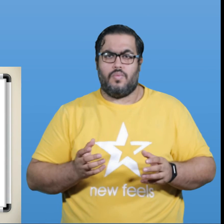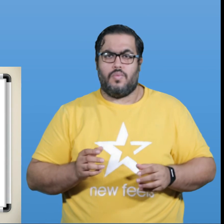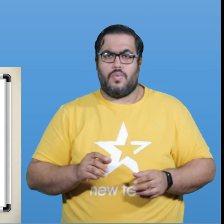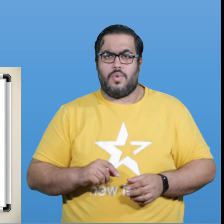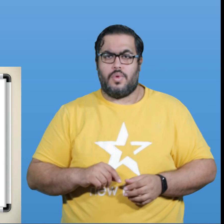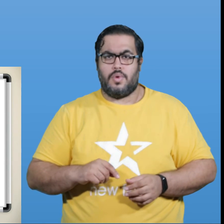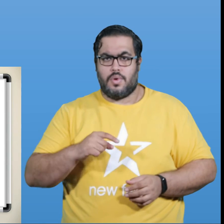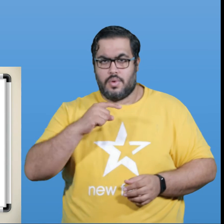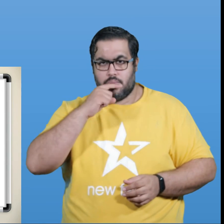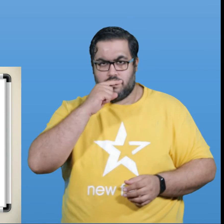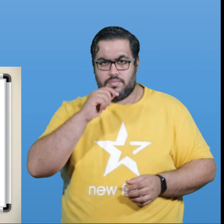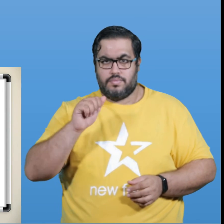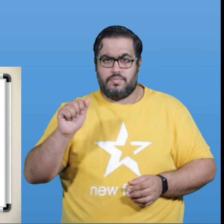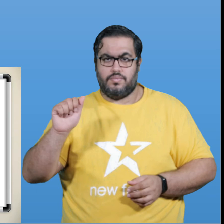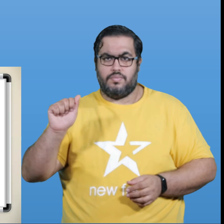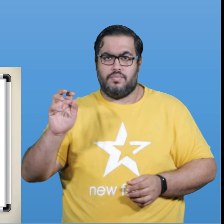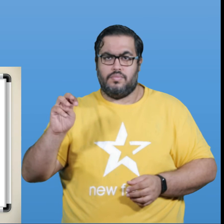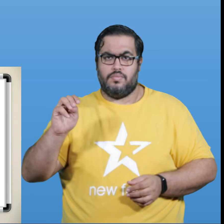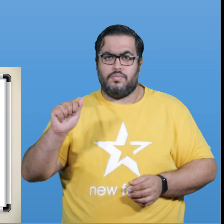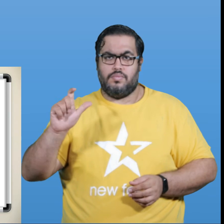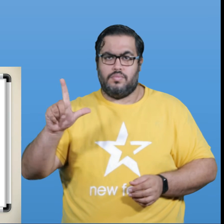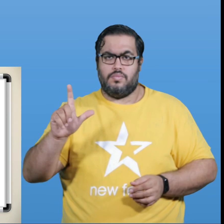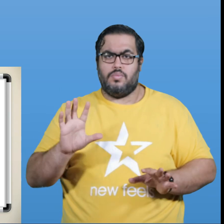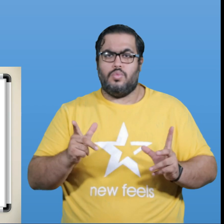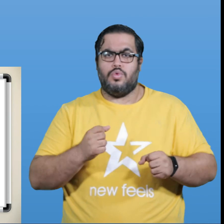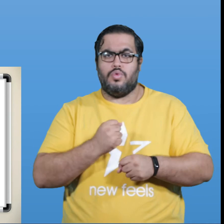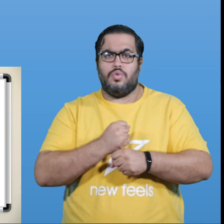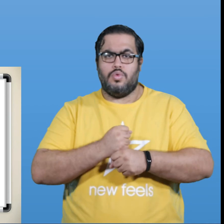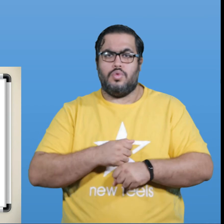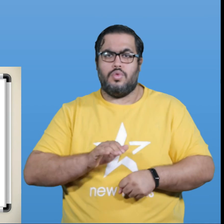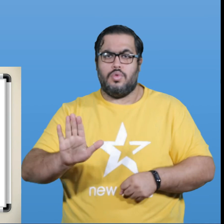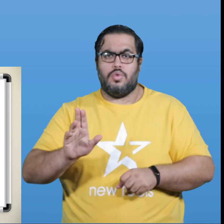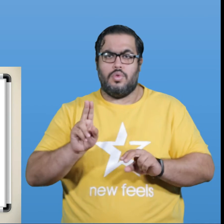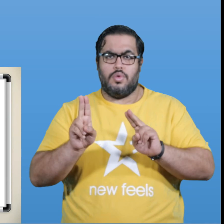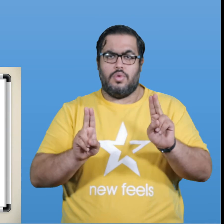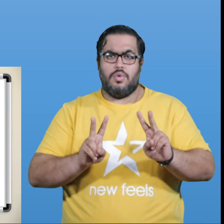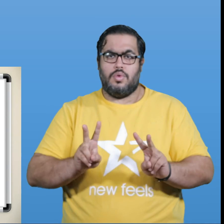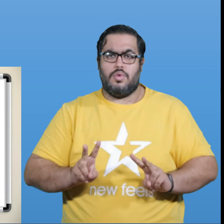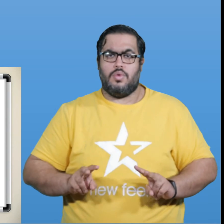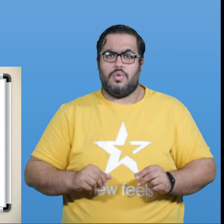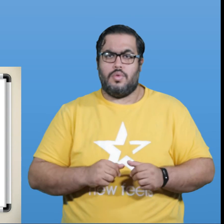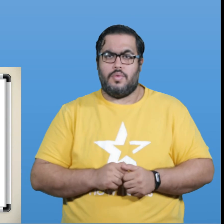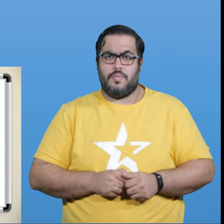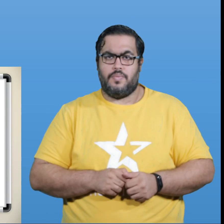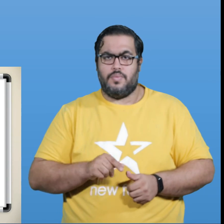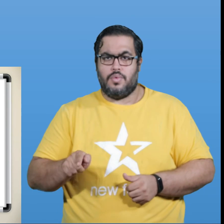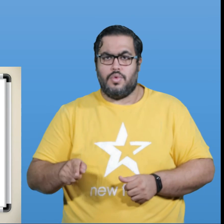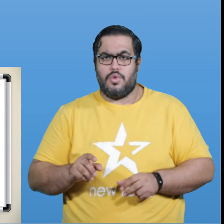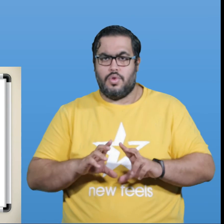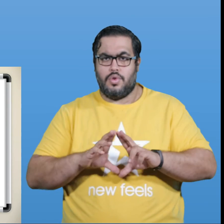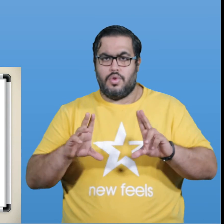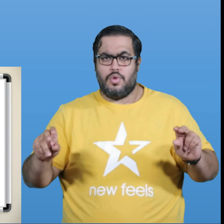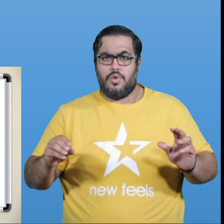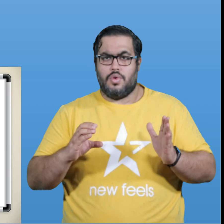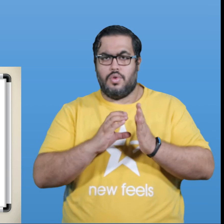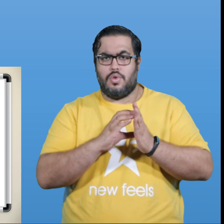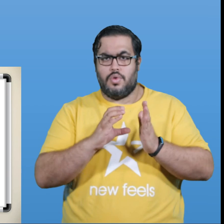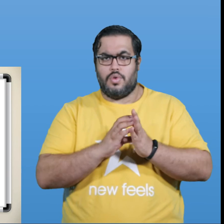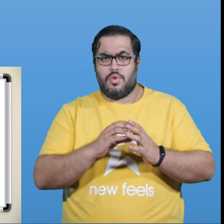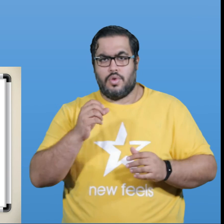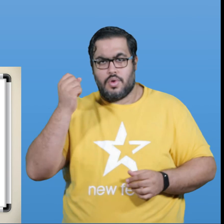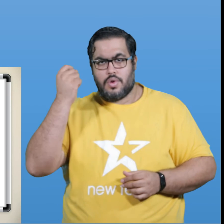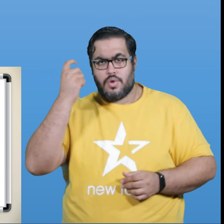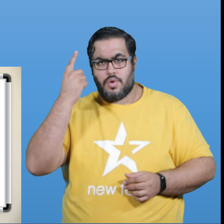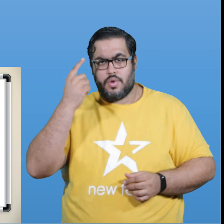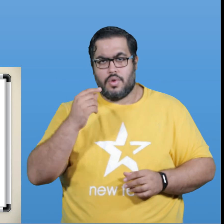have in her party? So what activities did Amal have in her party? And this is the rubric here. We want the ideas,